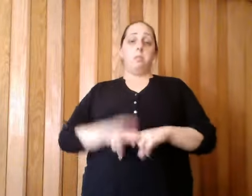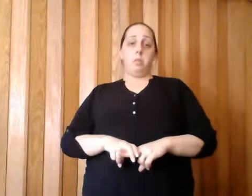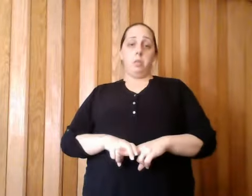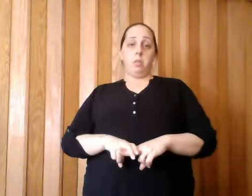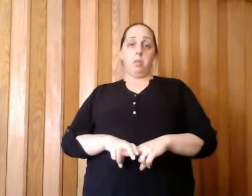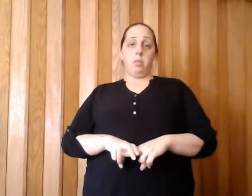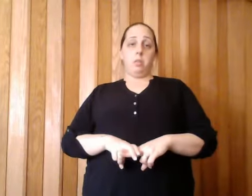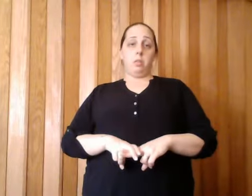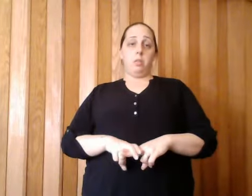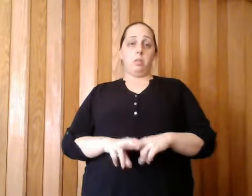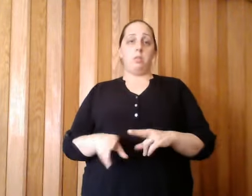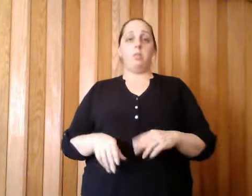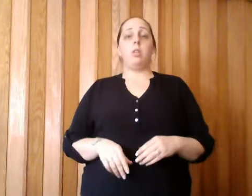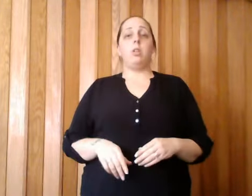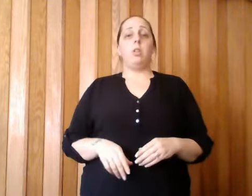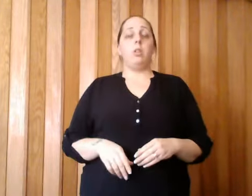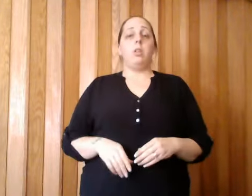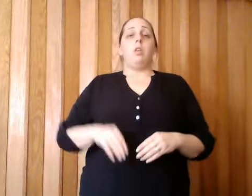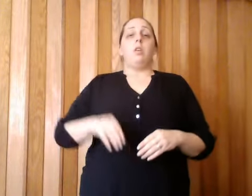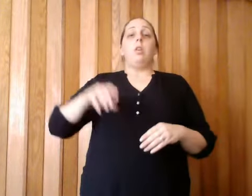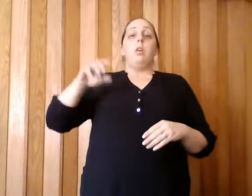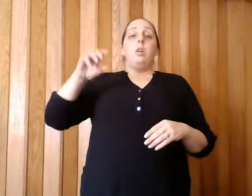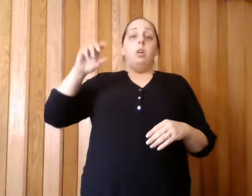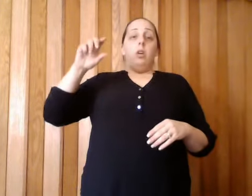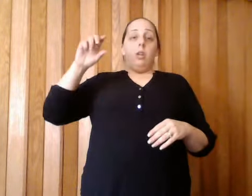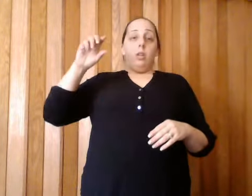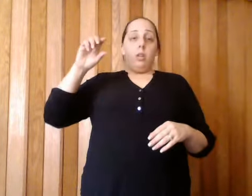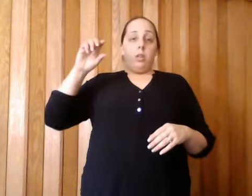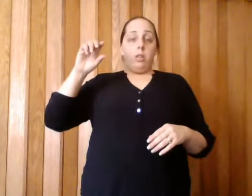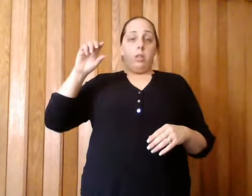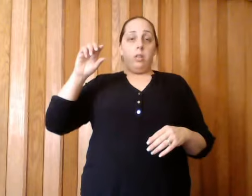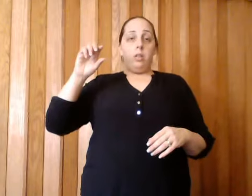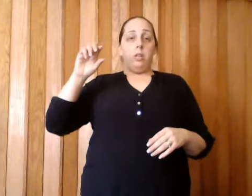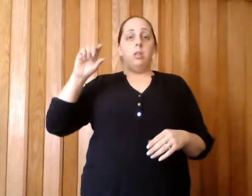the adult, Father Jim calls me out of the head and calls all the kids up.